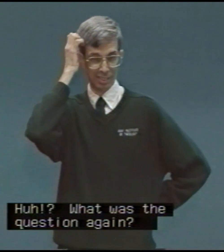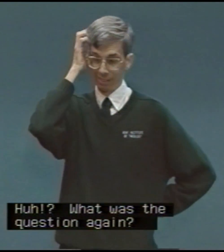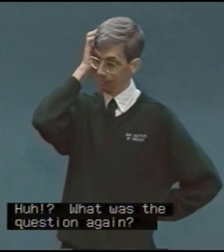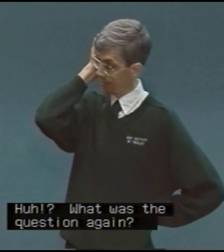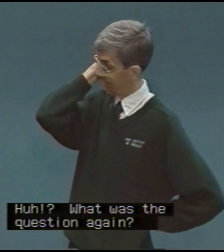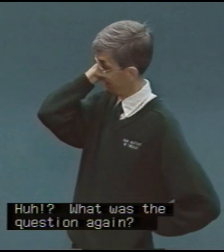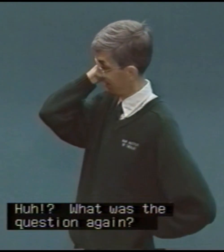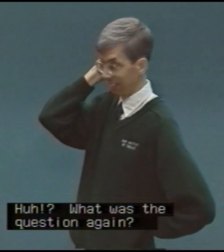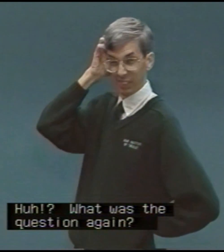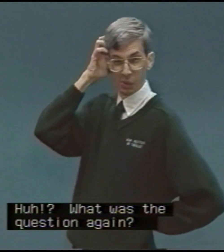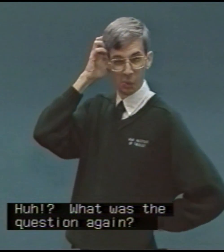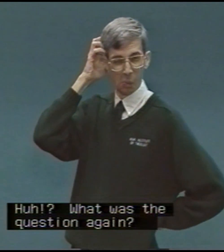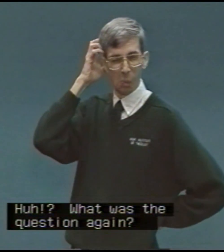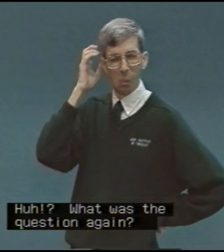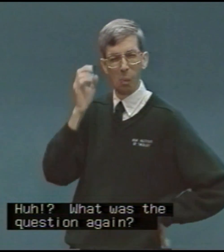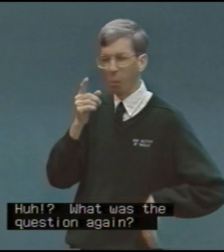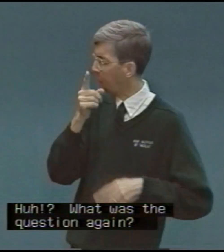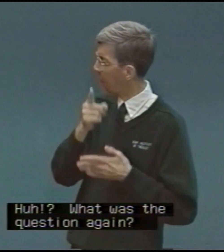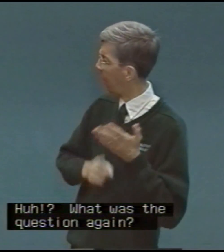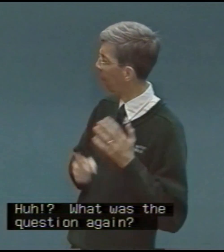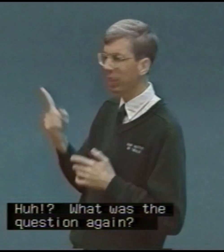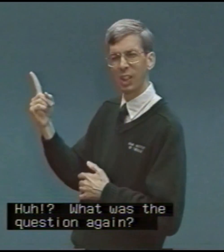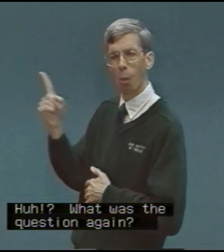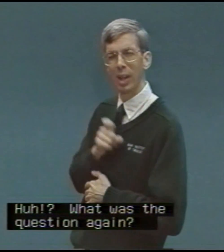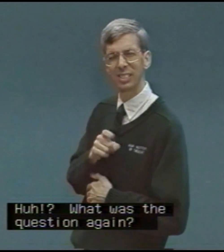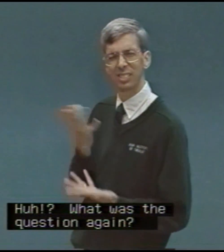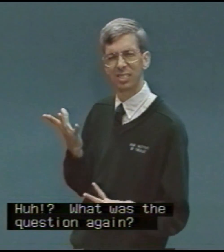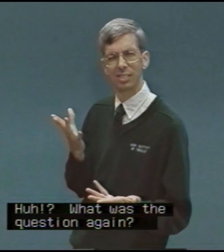Huh? What was the question again?